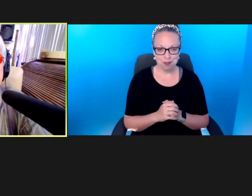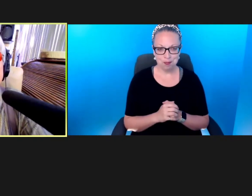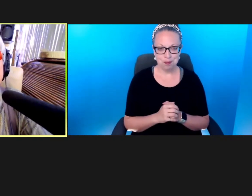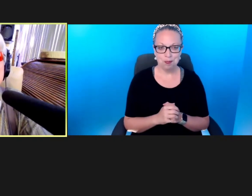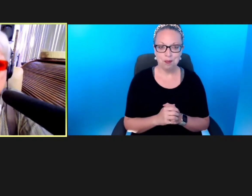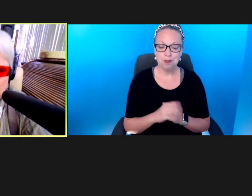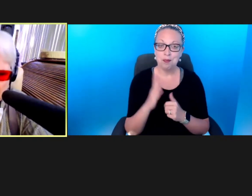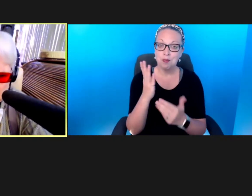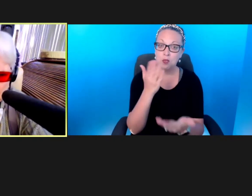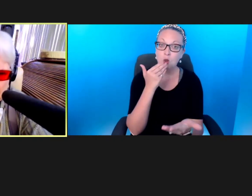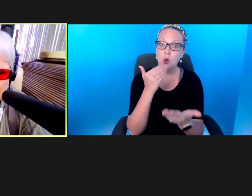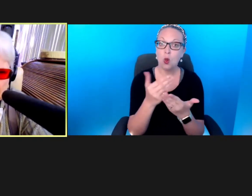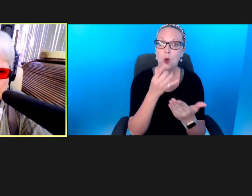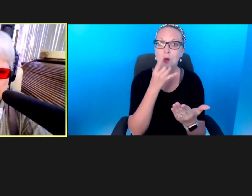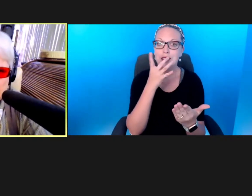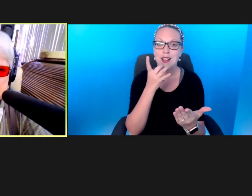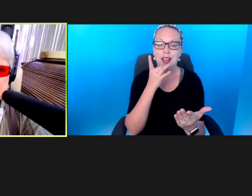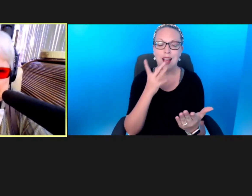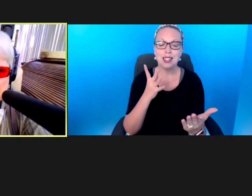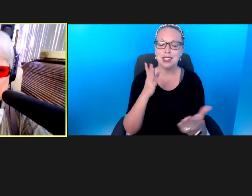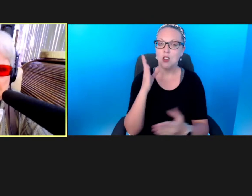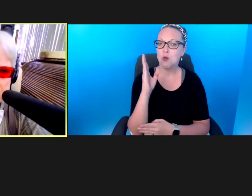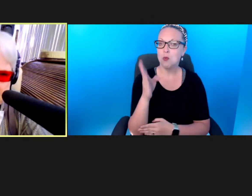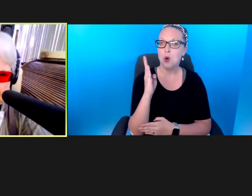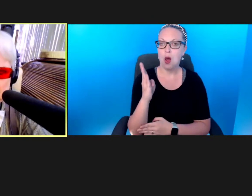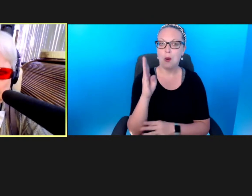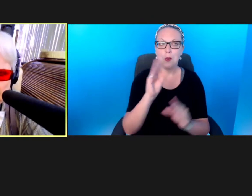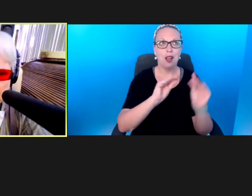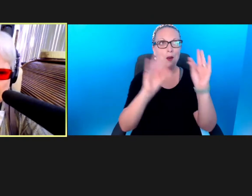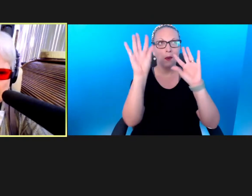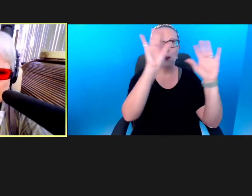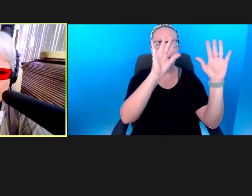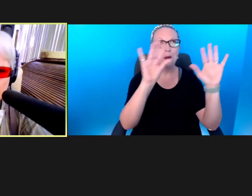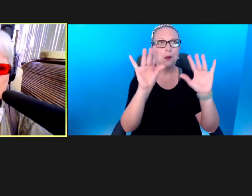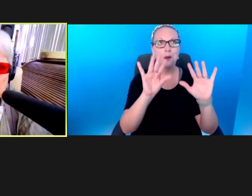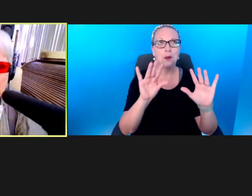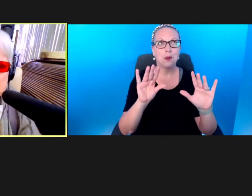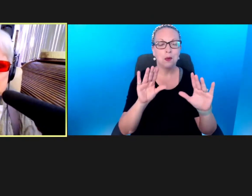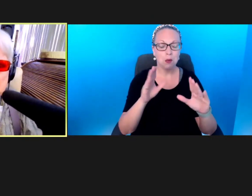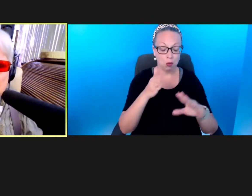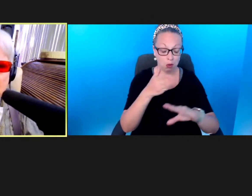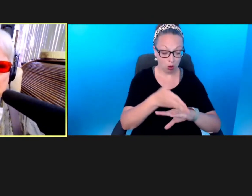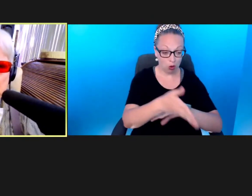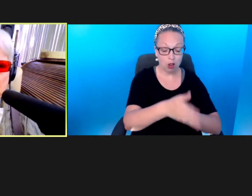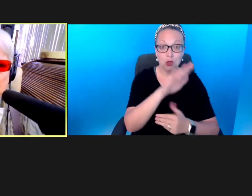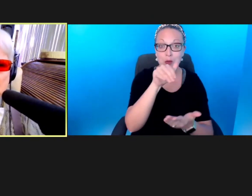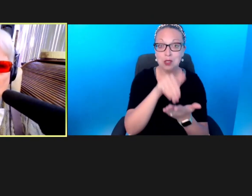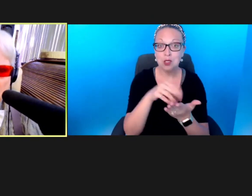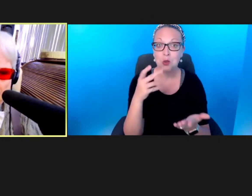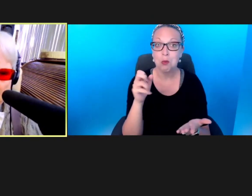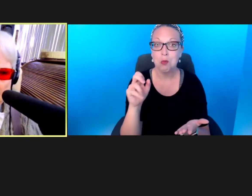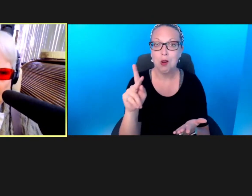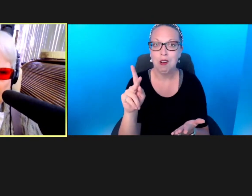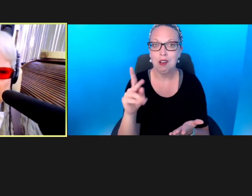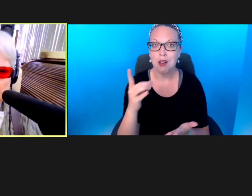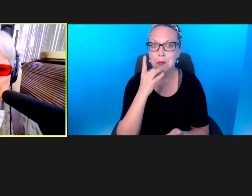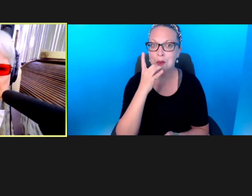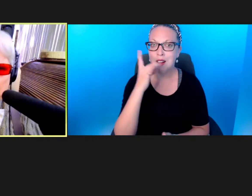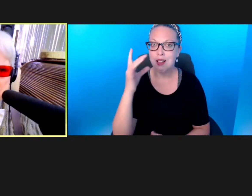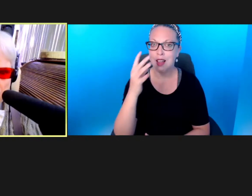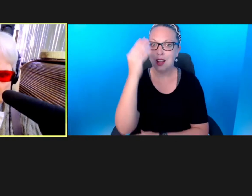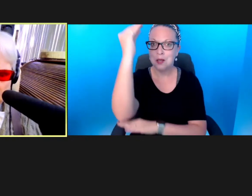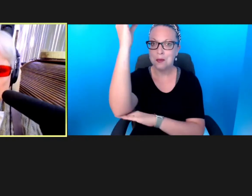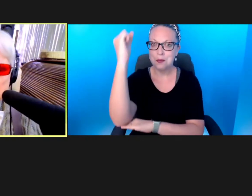'Twas near the lights of Broadway, across the street from Central Park, by a street lamp on a corner,